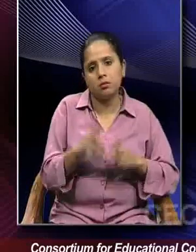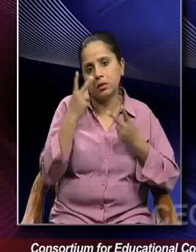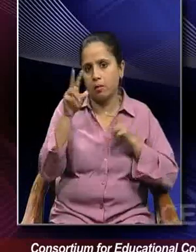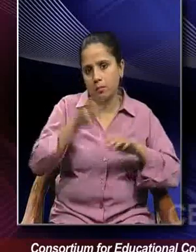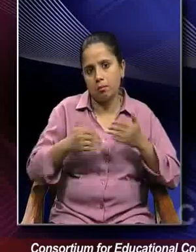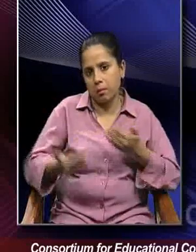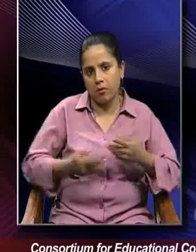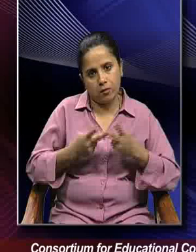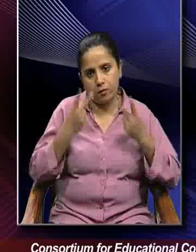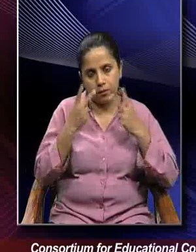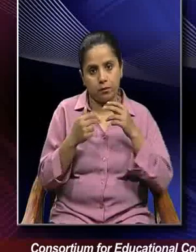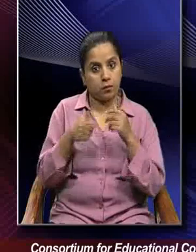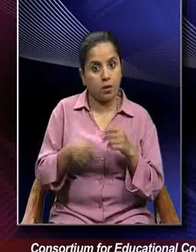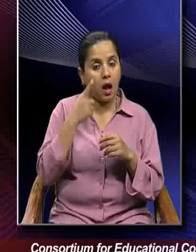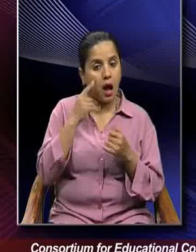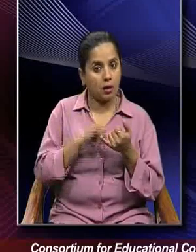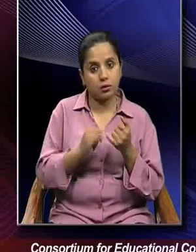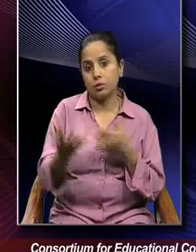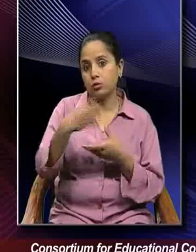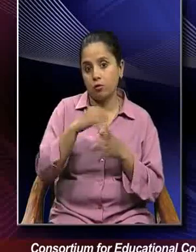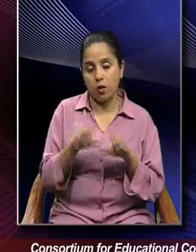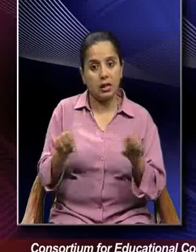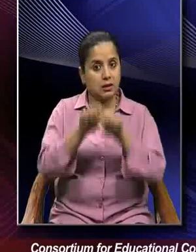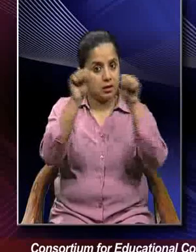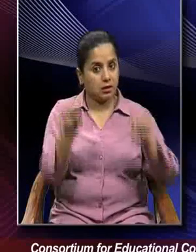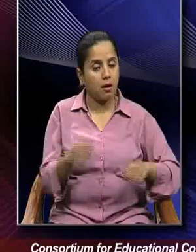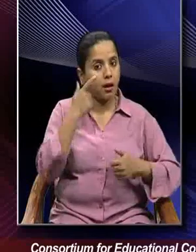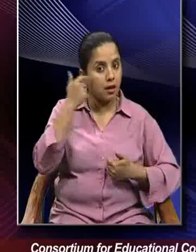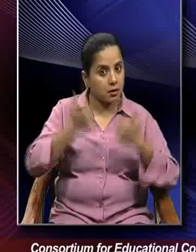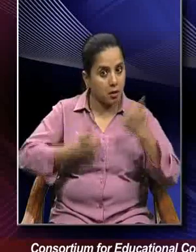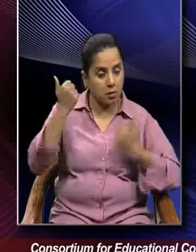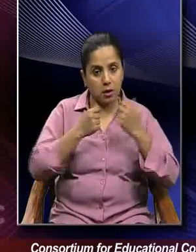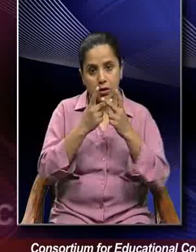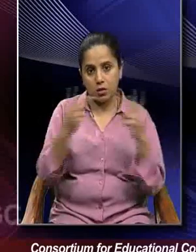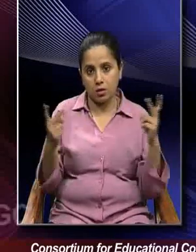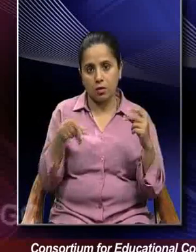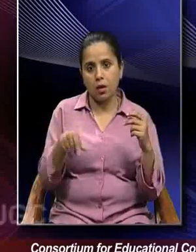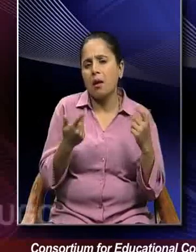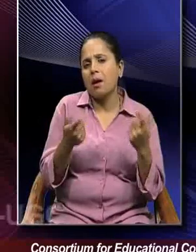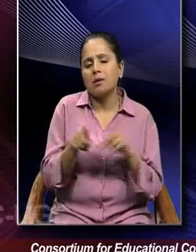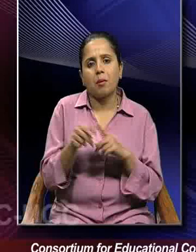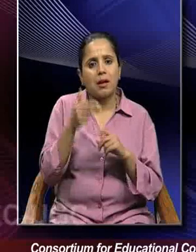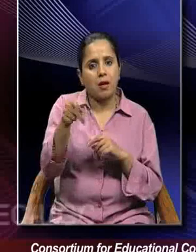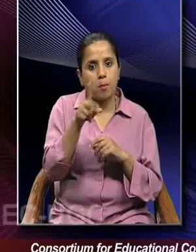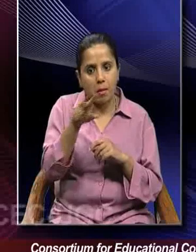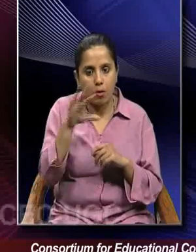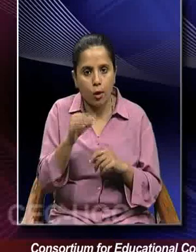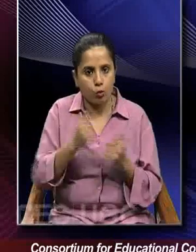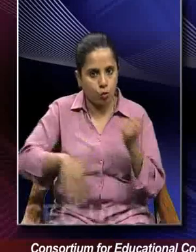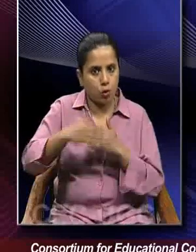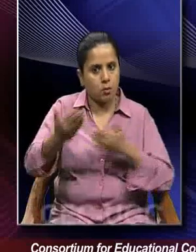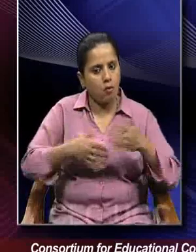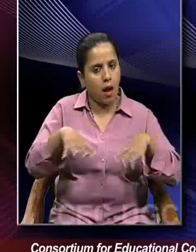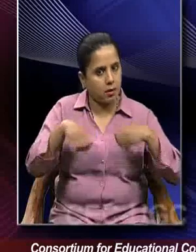So we can say that ISS involves a systematic examination of what is called meaningful social behavior